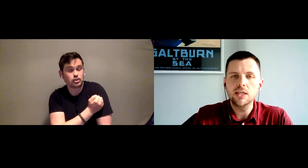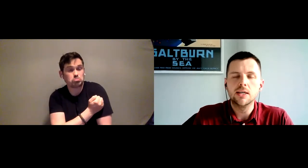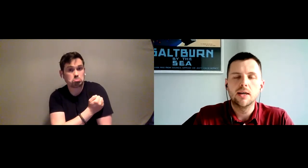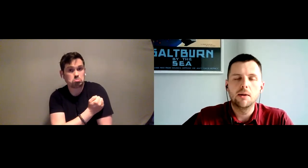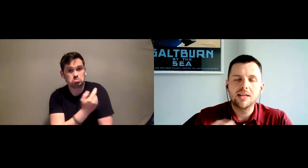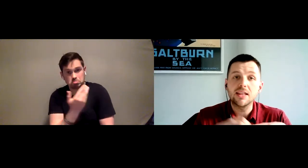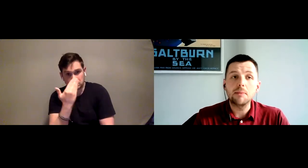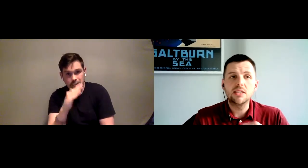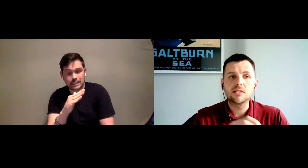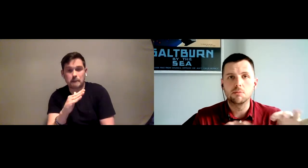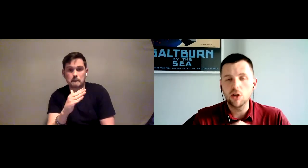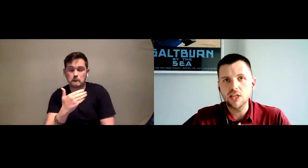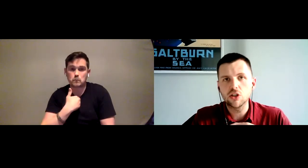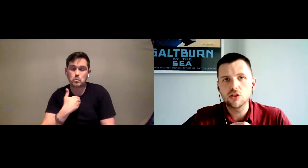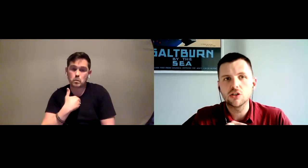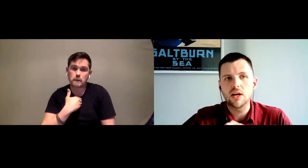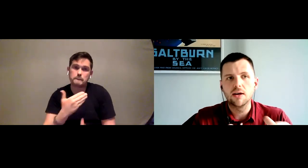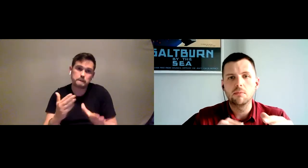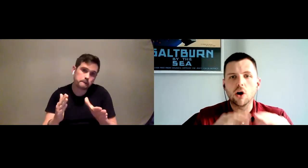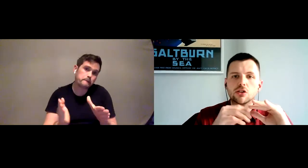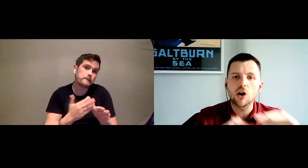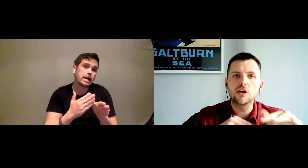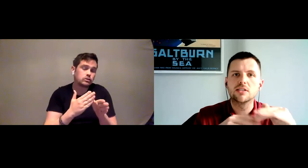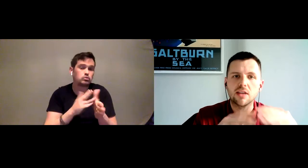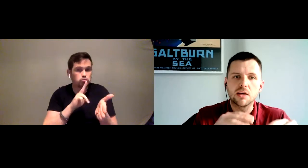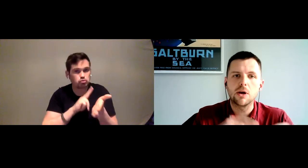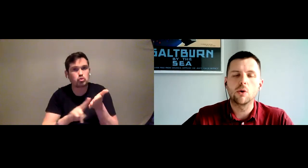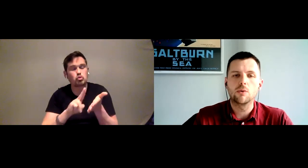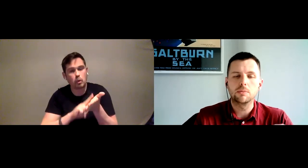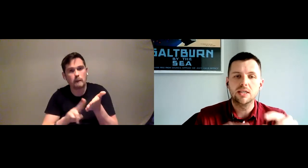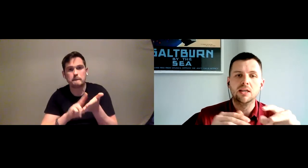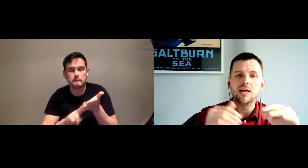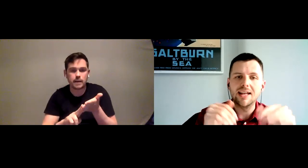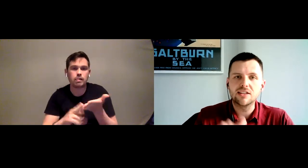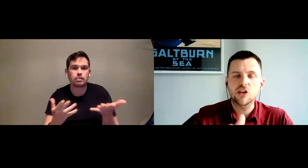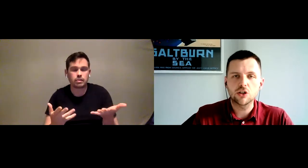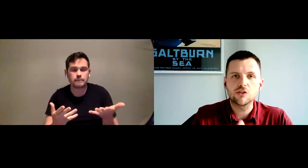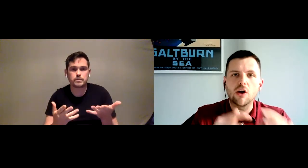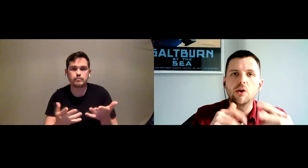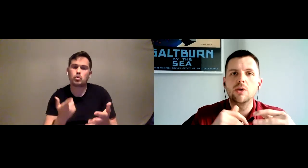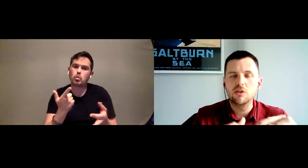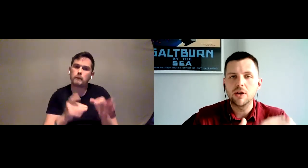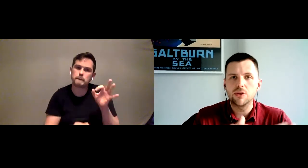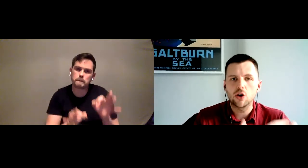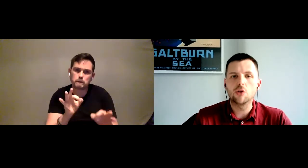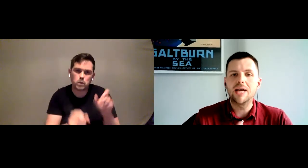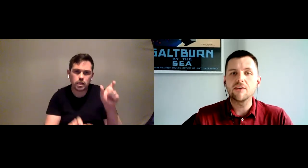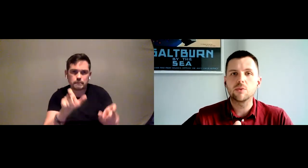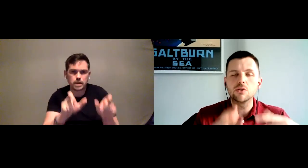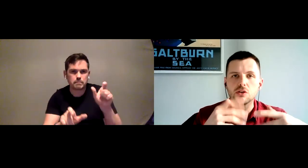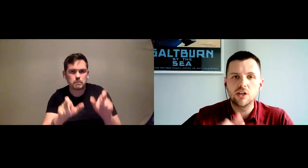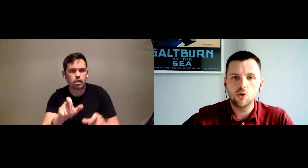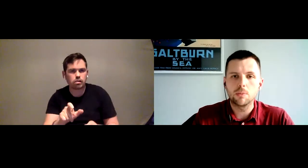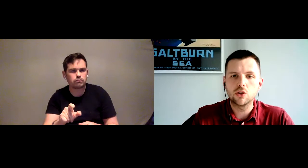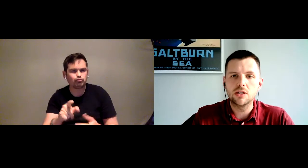recovery. And that means that politicians are starting to think about, or will be in discussions for, how we rebuild the economy